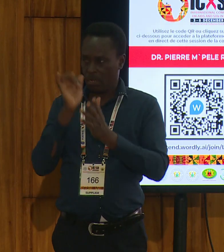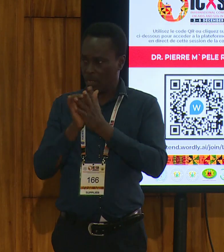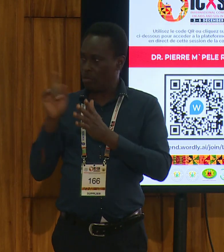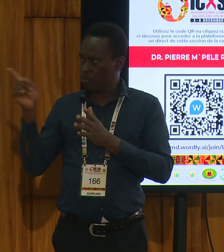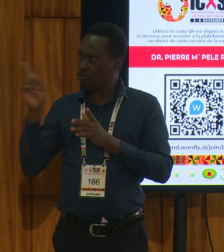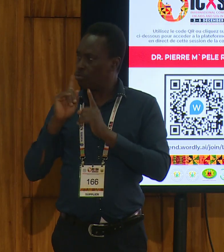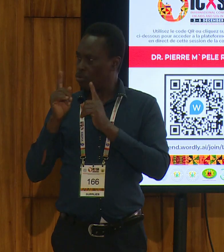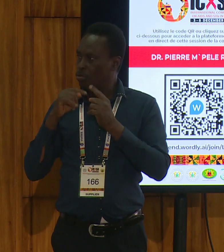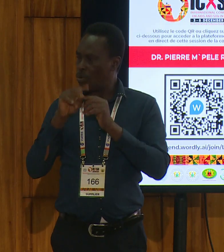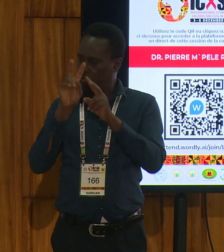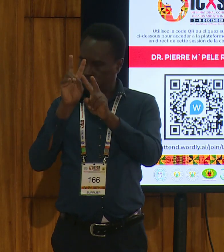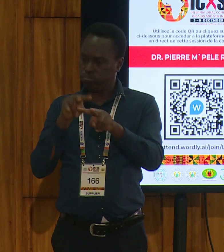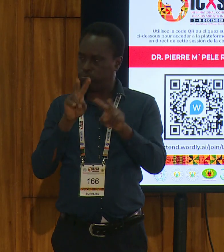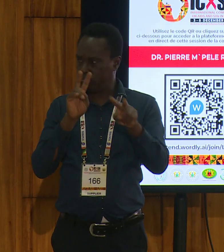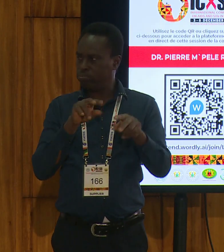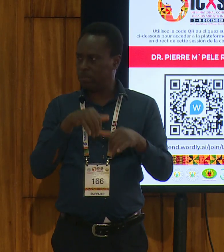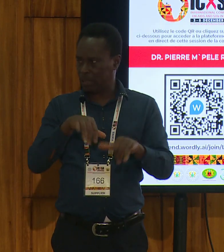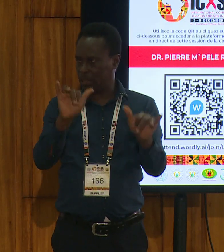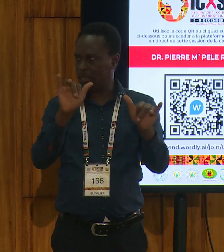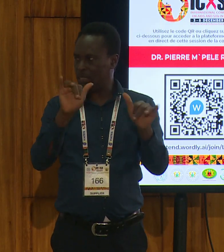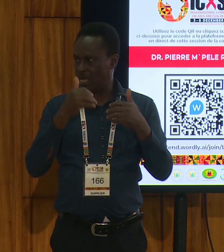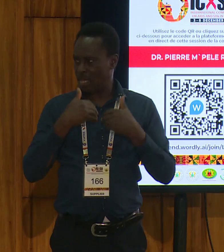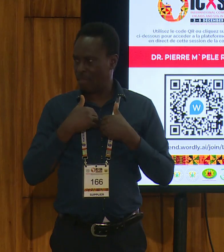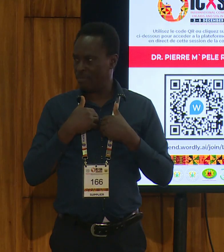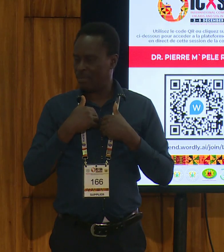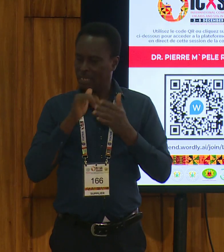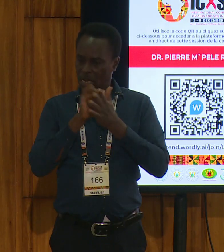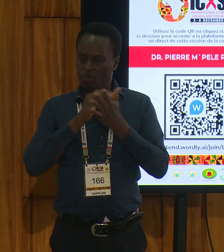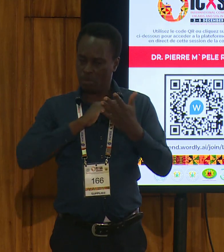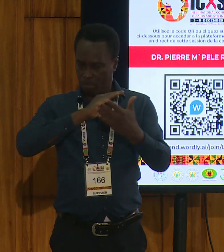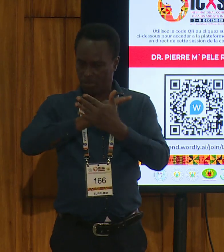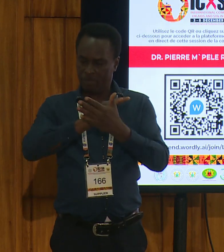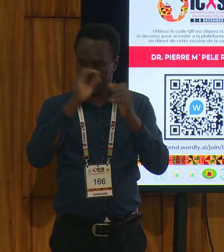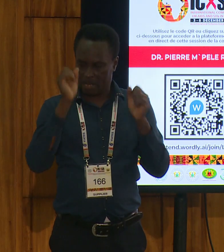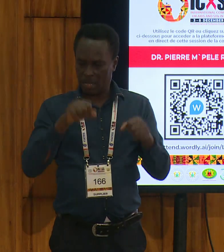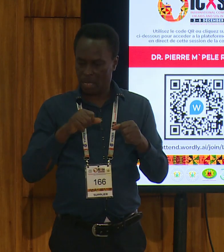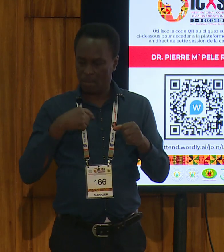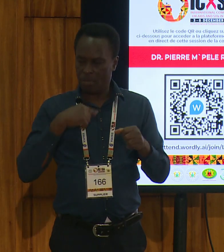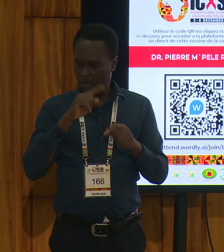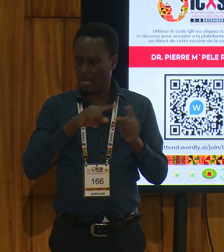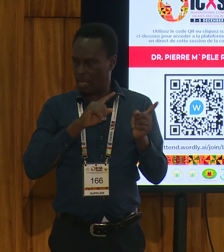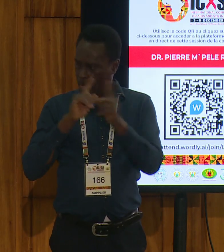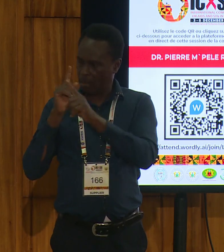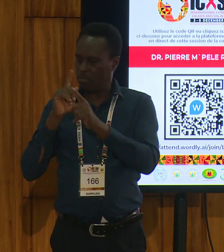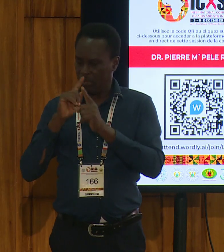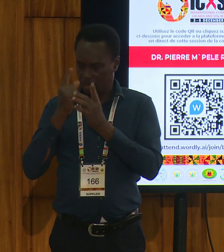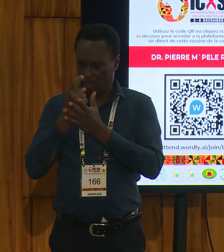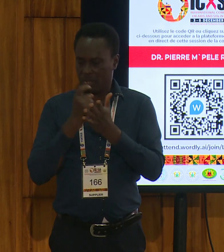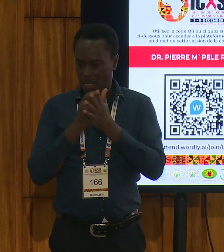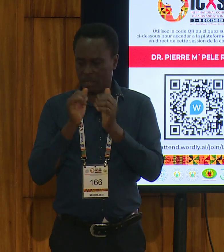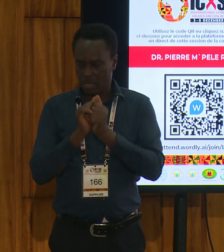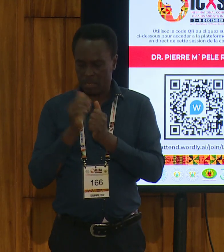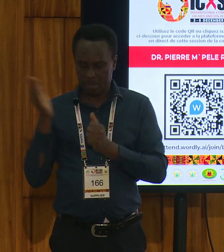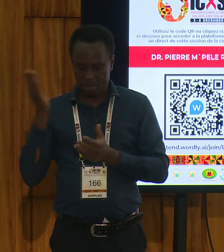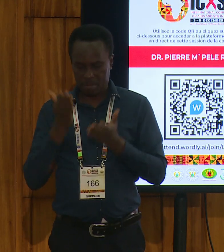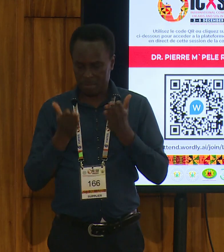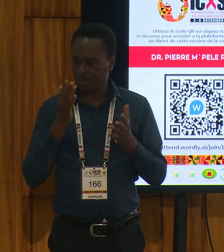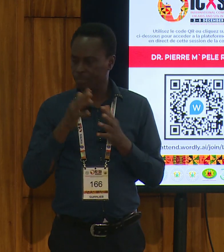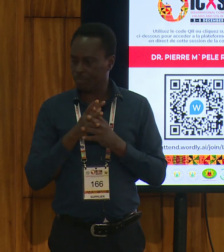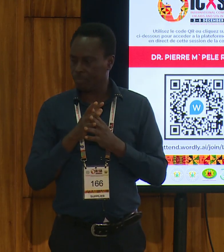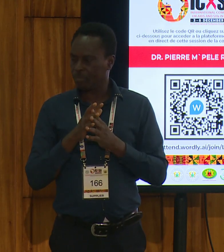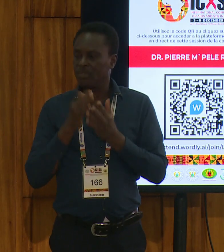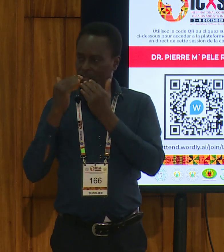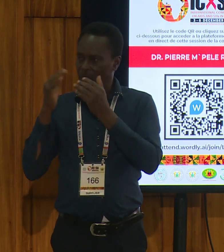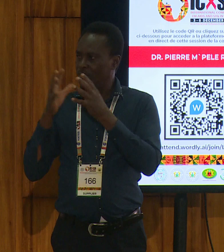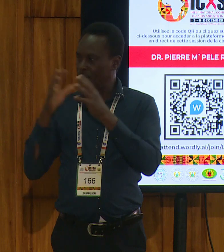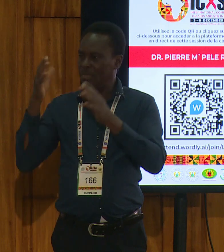a certain level of stigma which can prevent them perhaps, and we might come back to that later on during this session. But thanks very